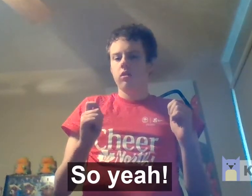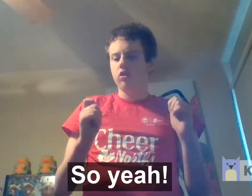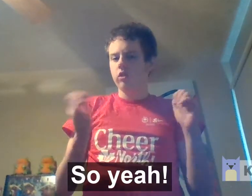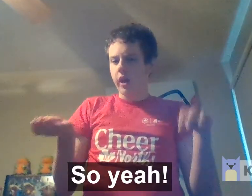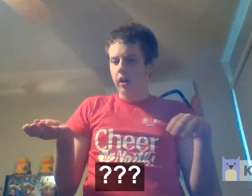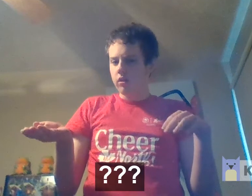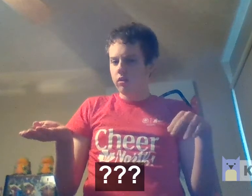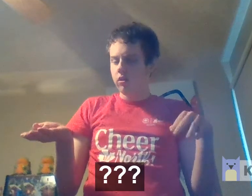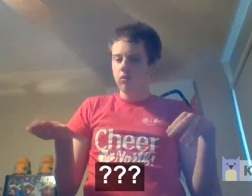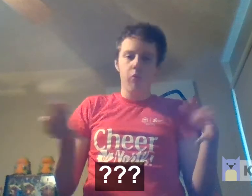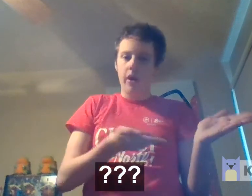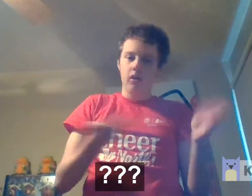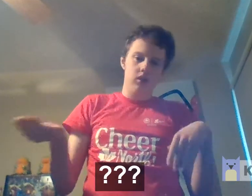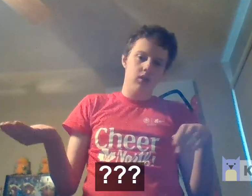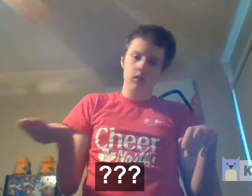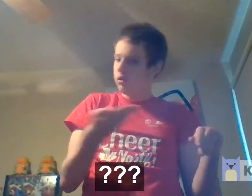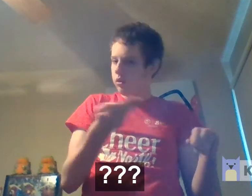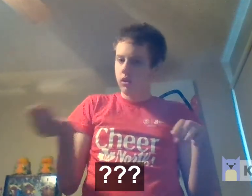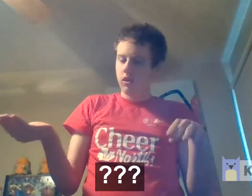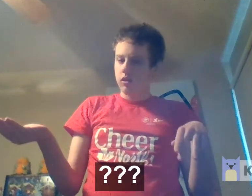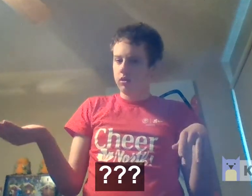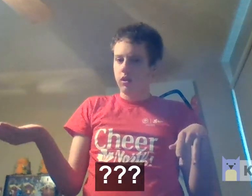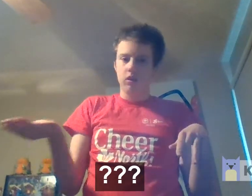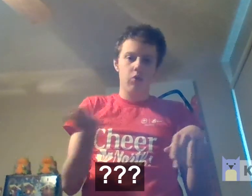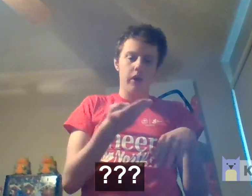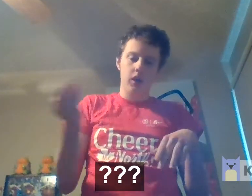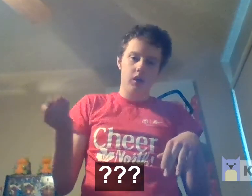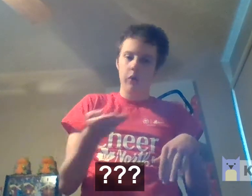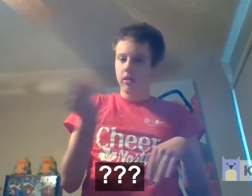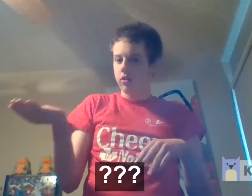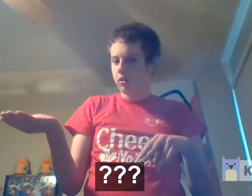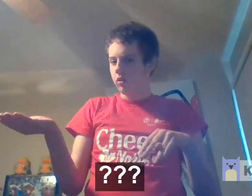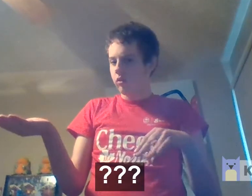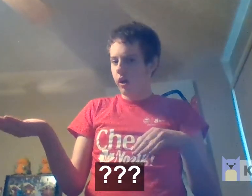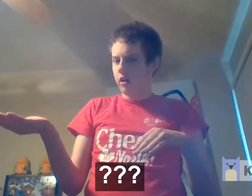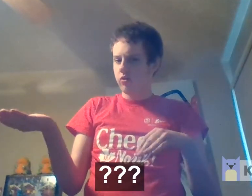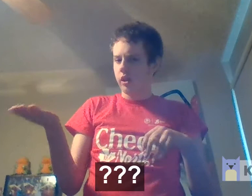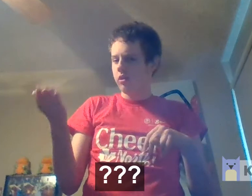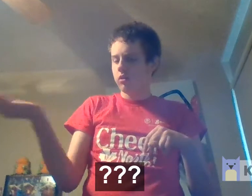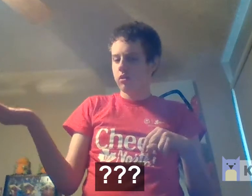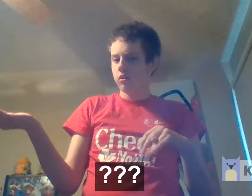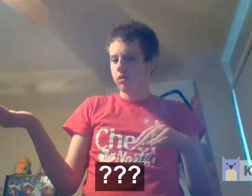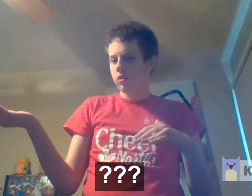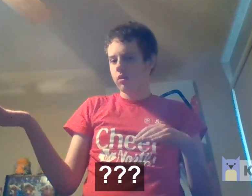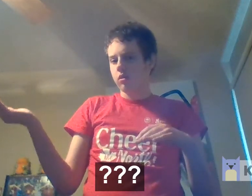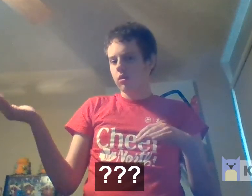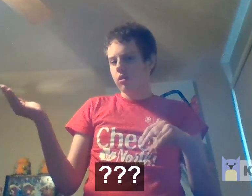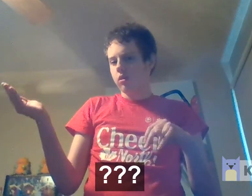So yeah, you know what I did. Some queer a rat song called Advocate.